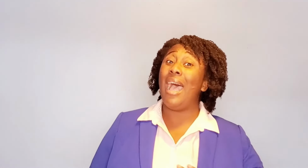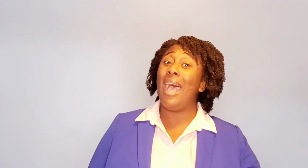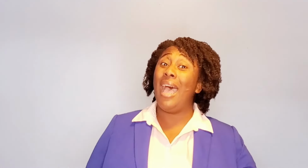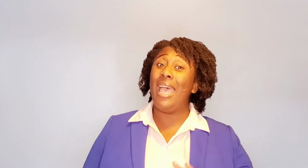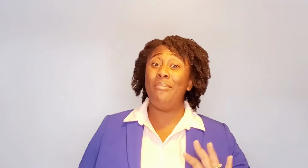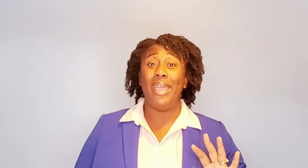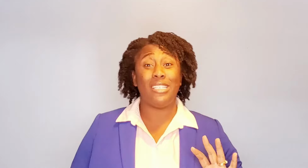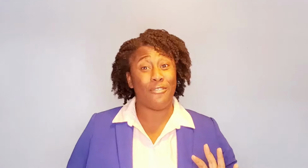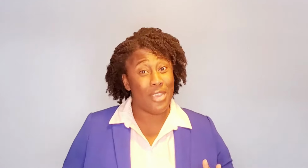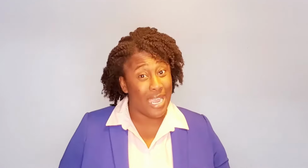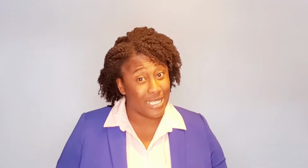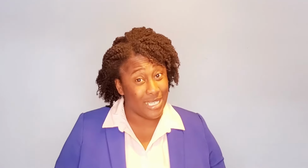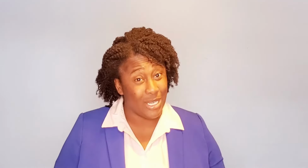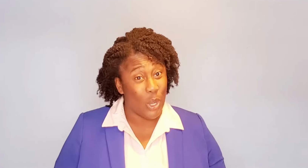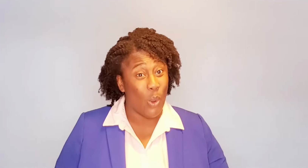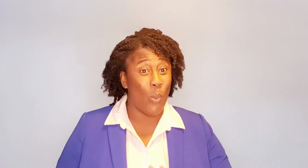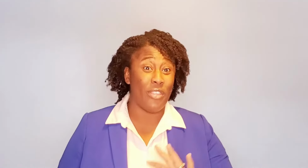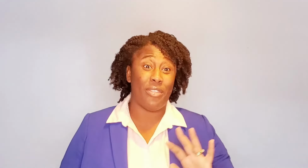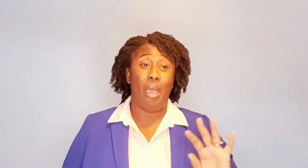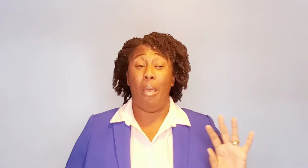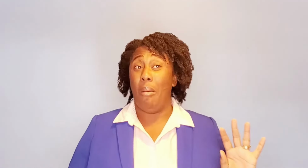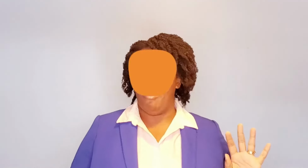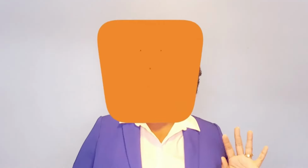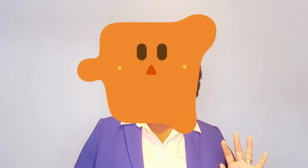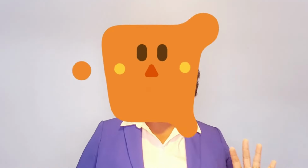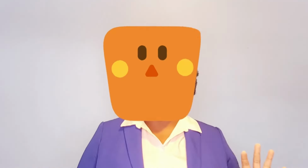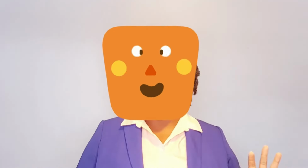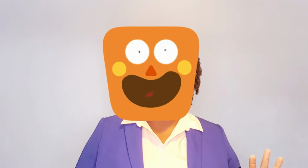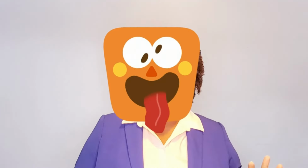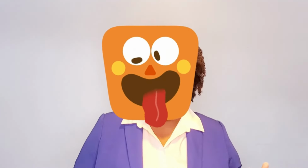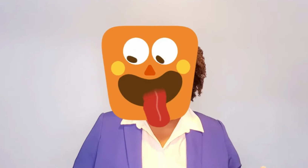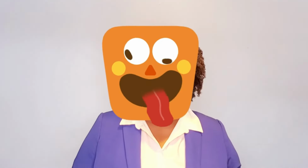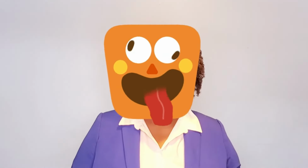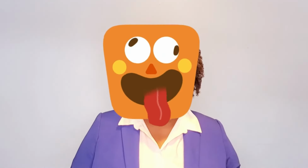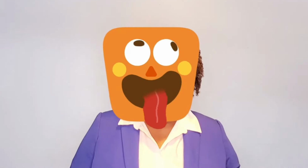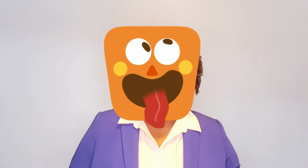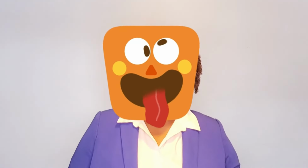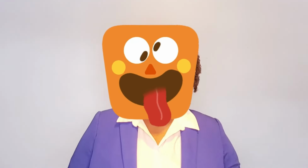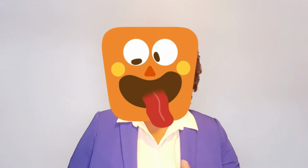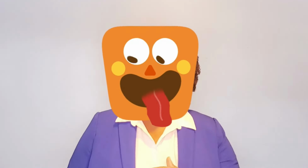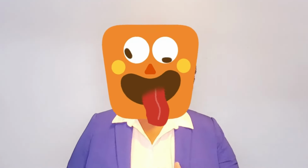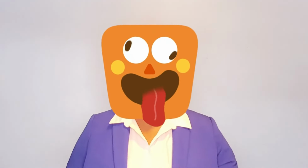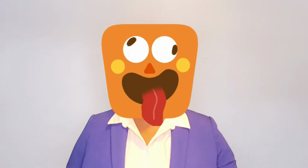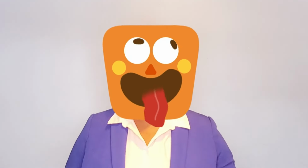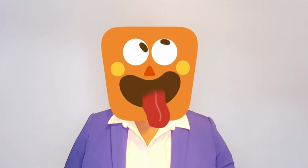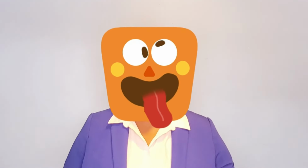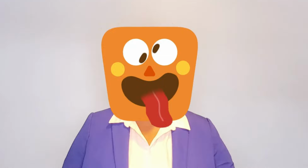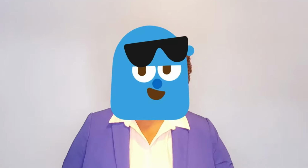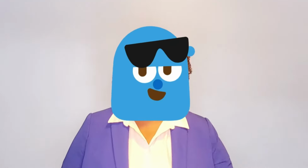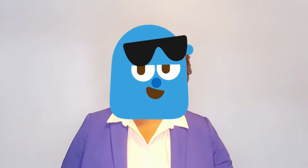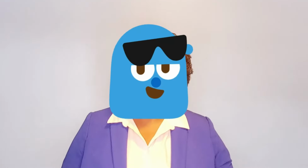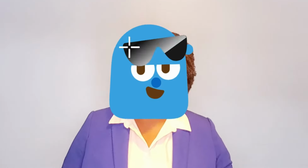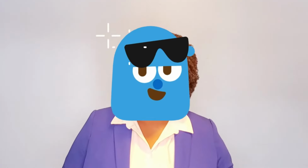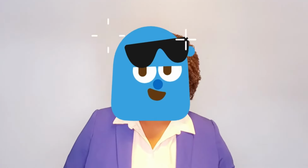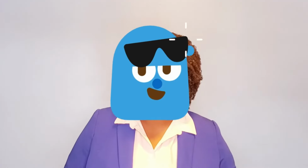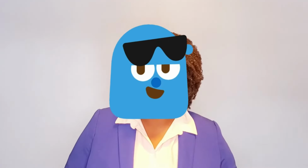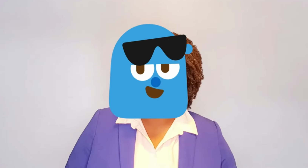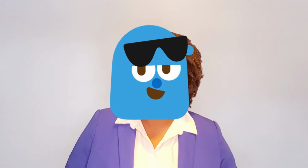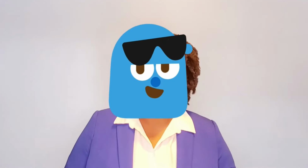I might have reacted with maybe a little bad mind. I might have thought of ways that I could get revenge. I might have